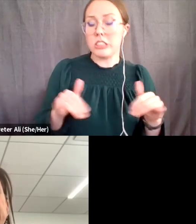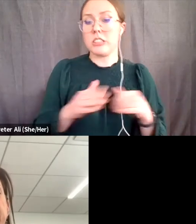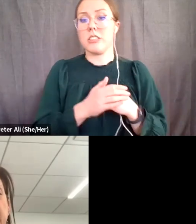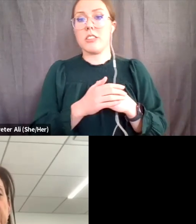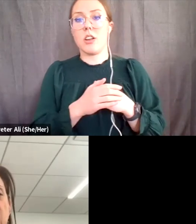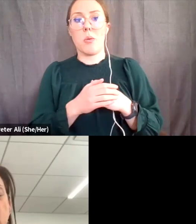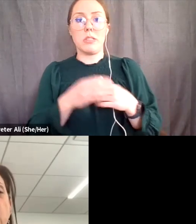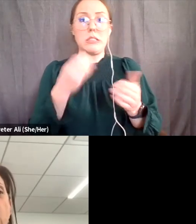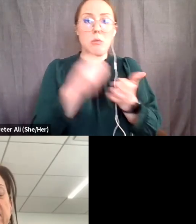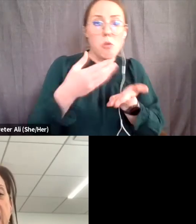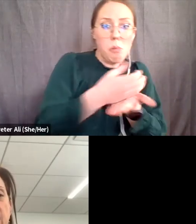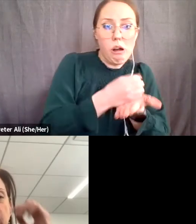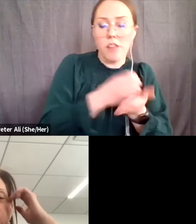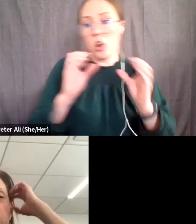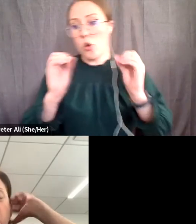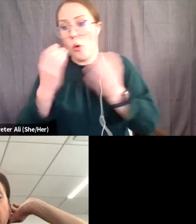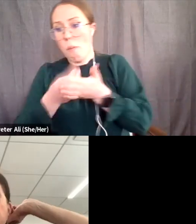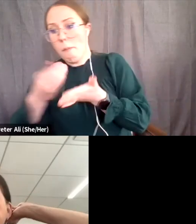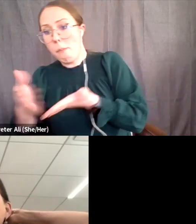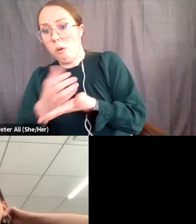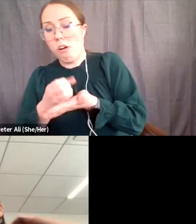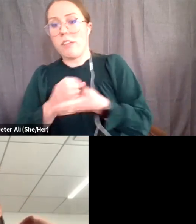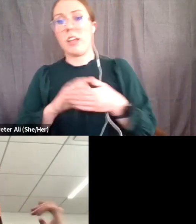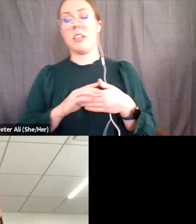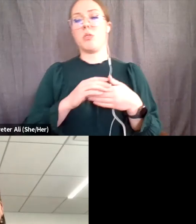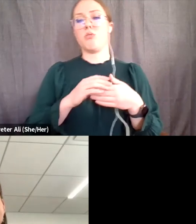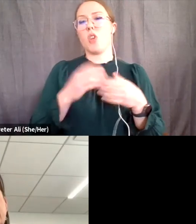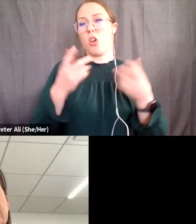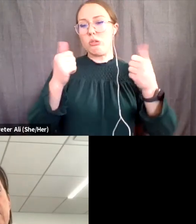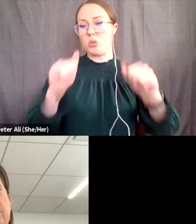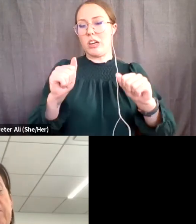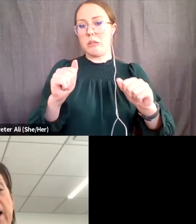really bring the price way down when we were talking about use